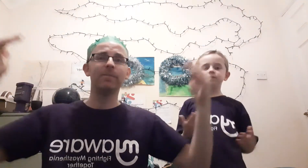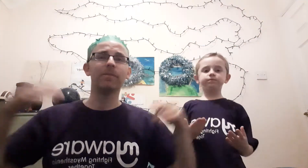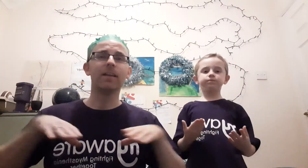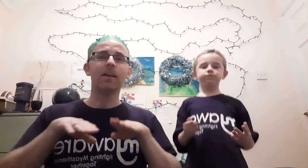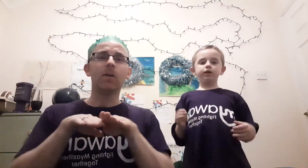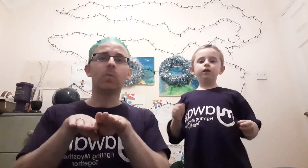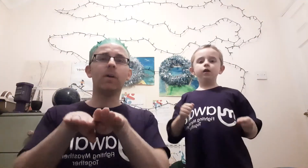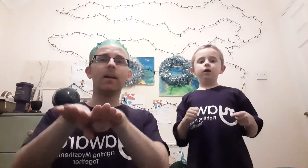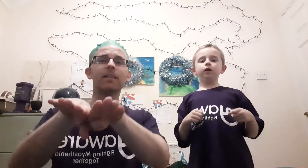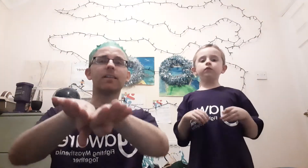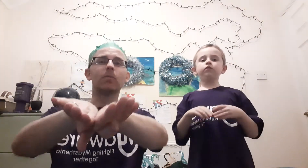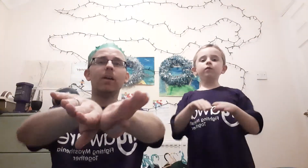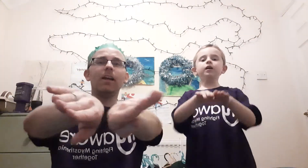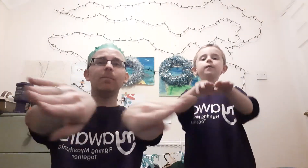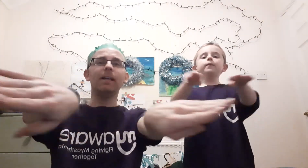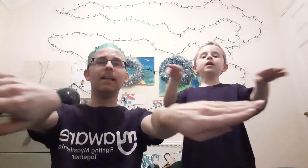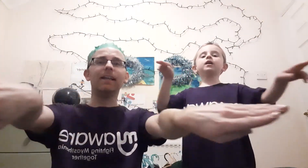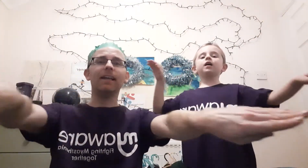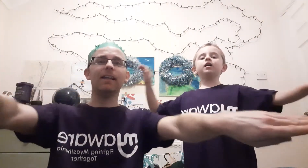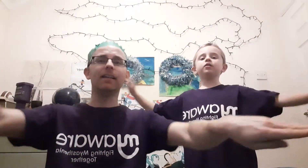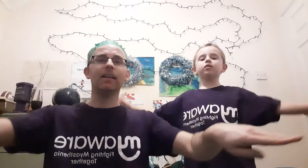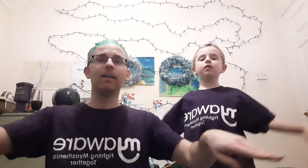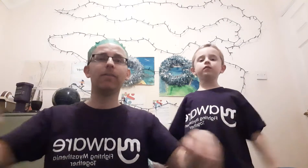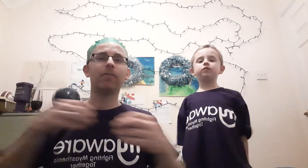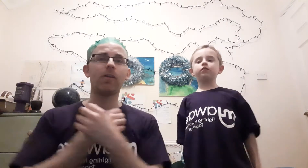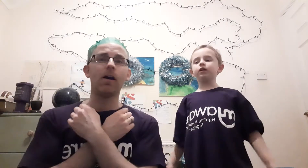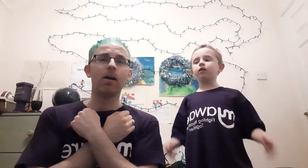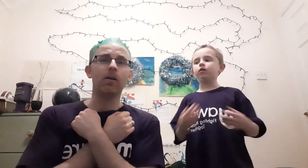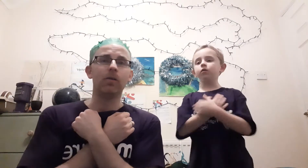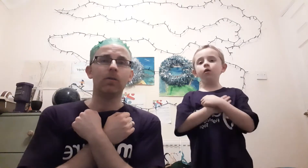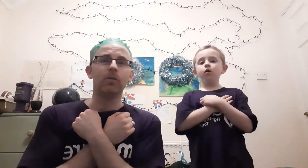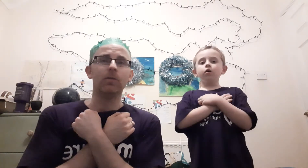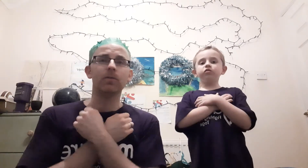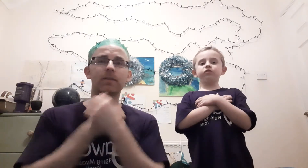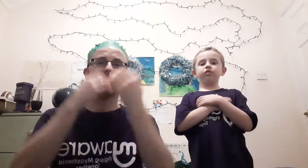air. We're swimming in the frozen